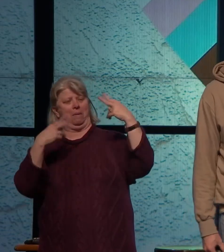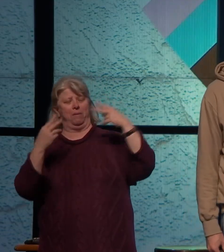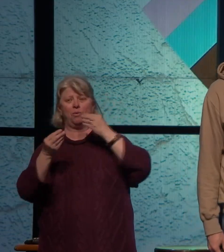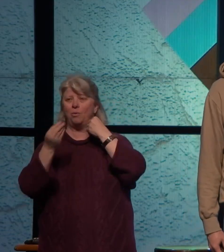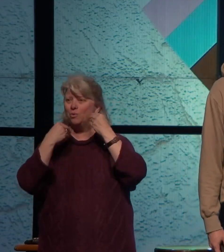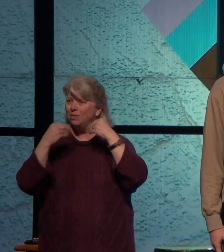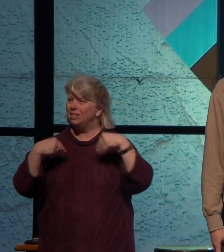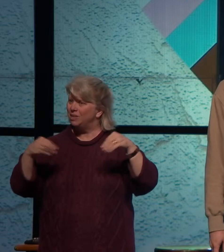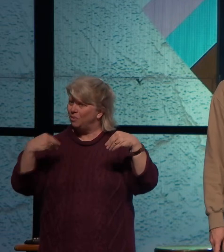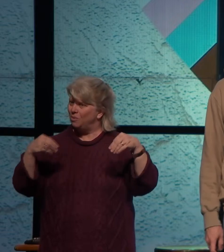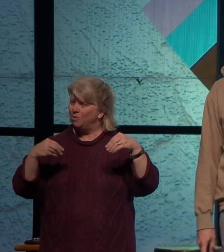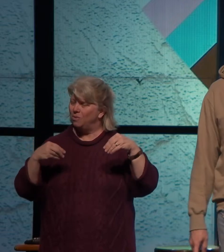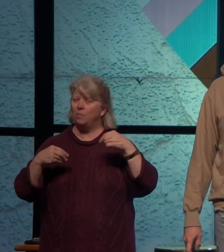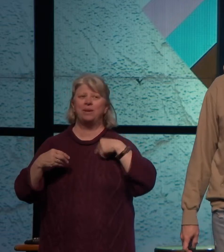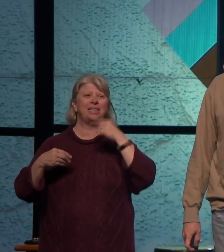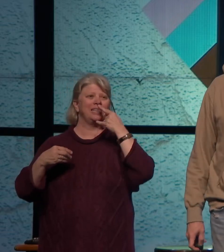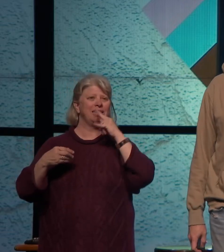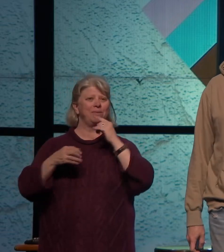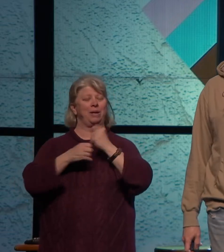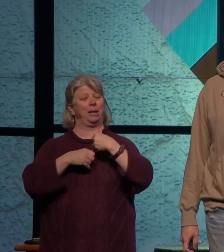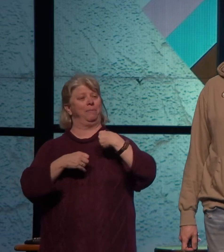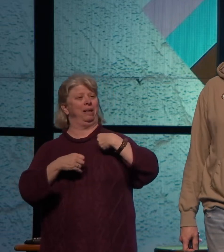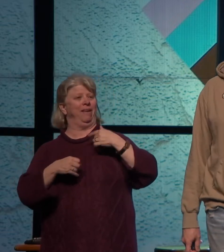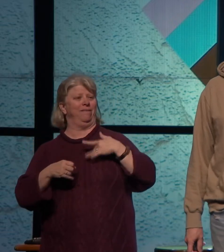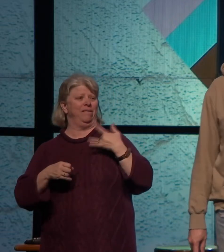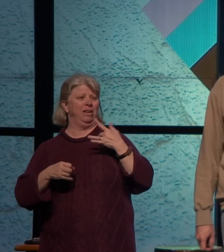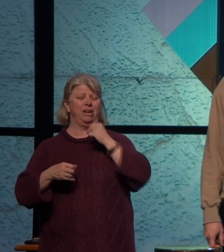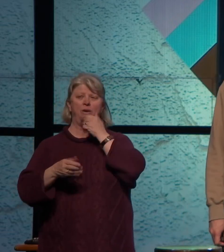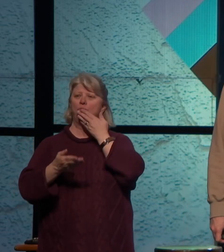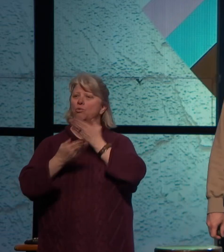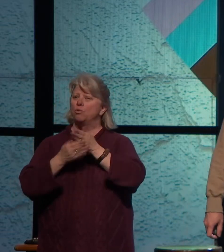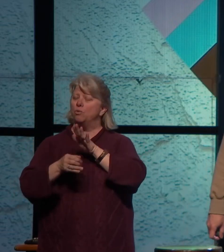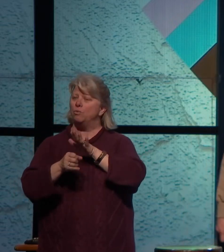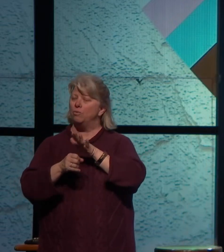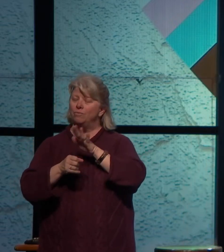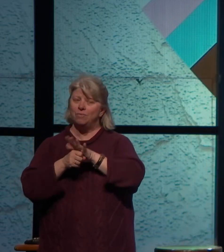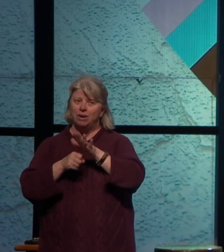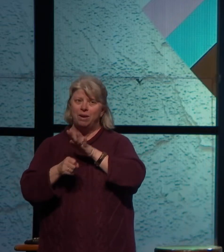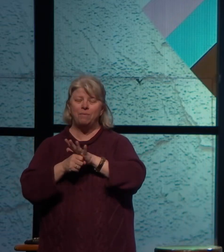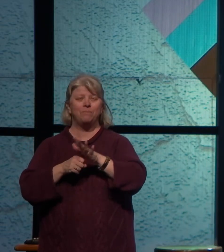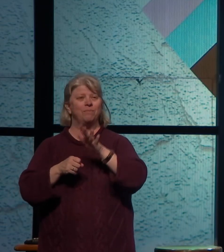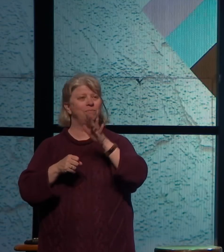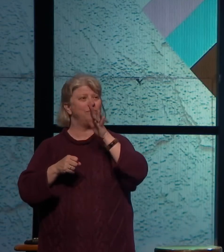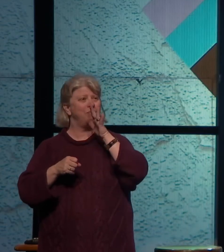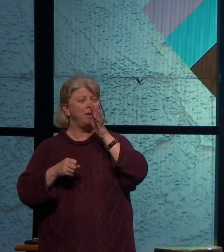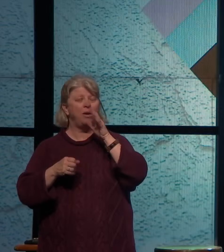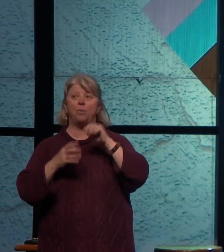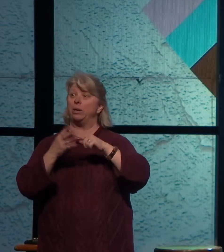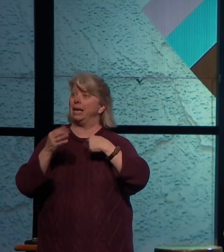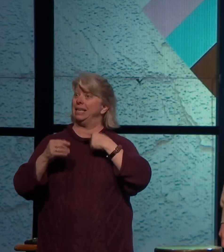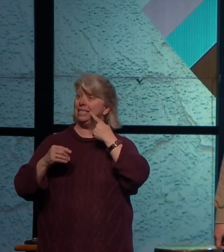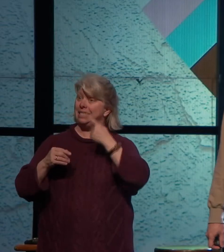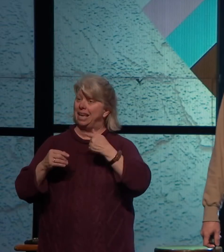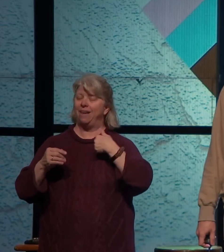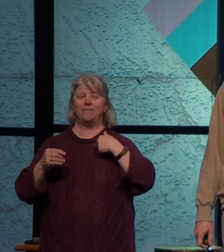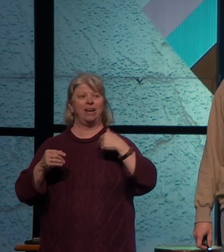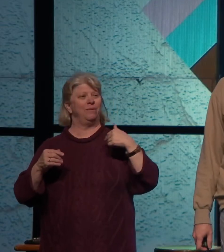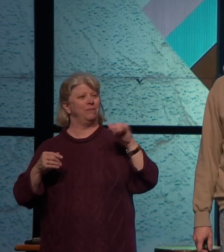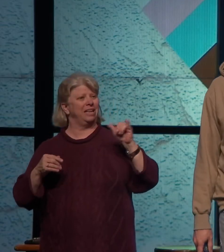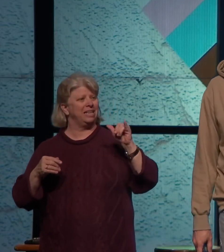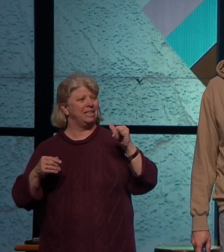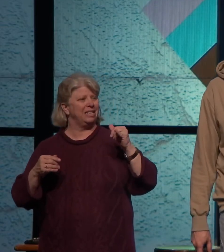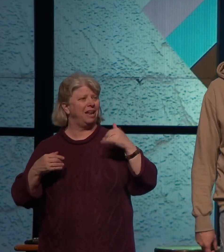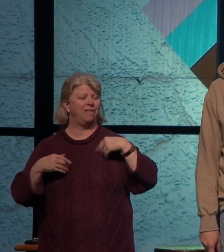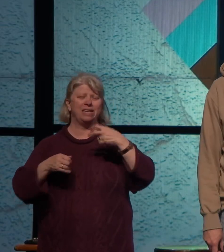store, or my kid is making me feel like I'm not a good parent, or what will people say? If I could suspend that, or when my kid is like